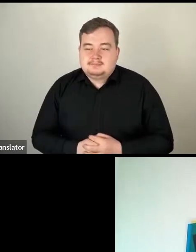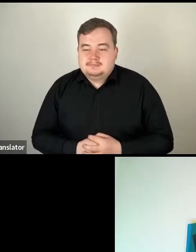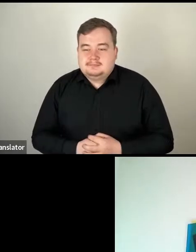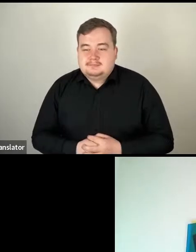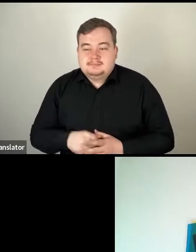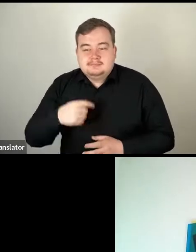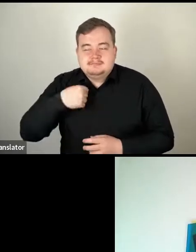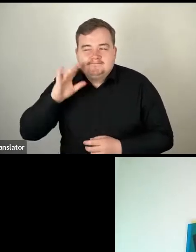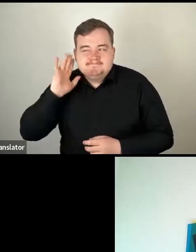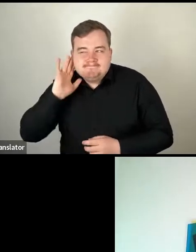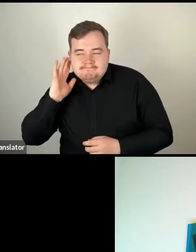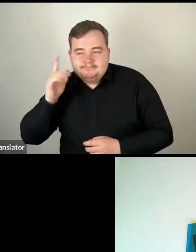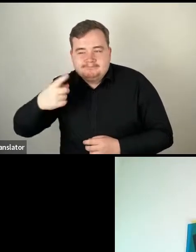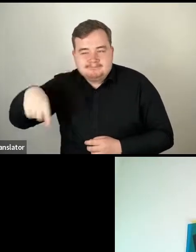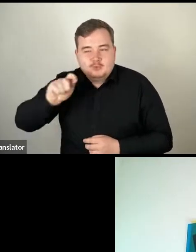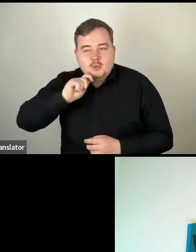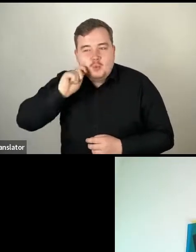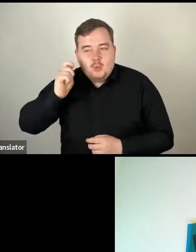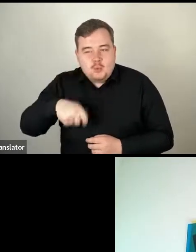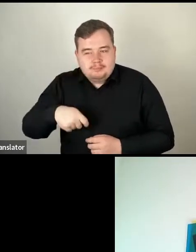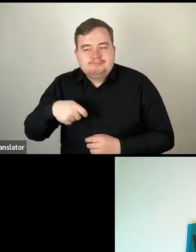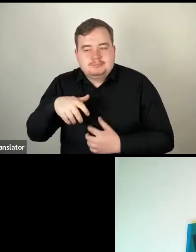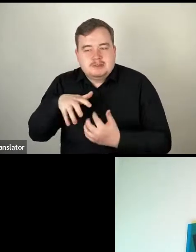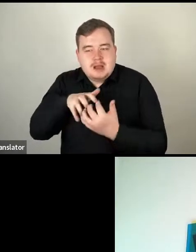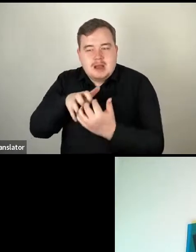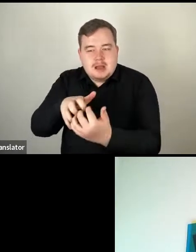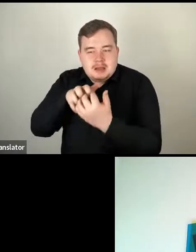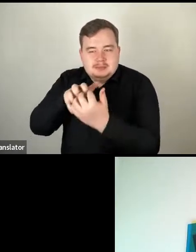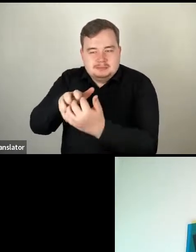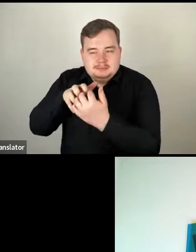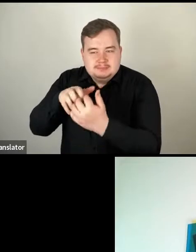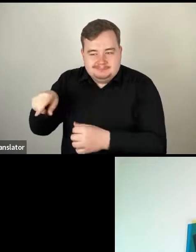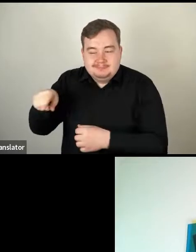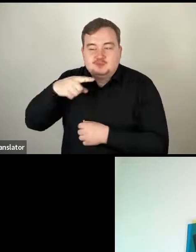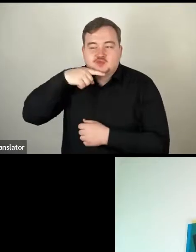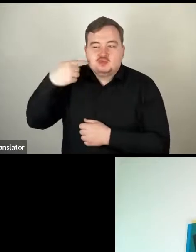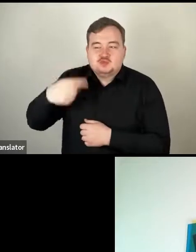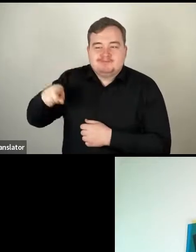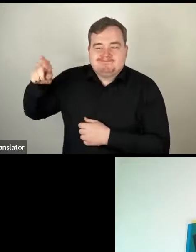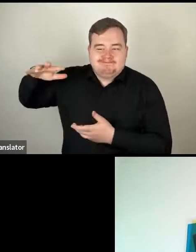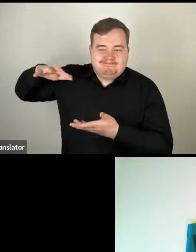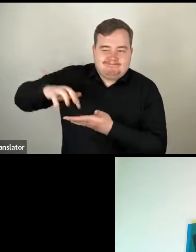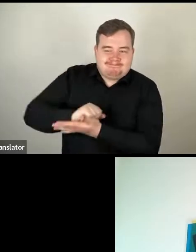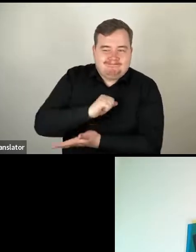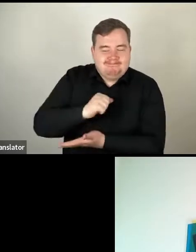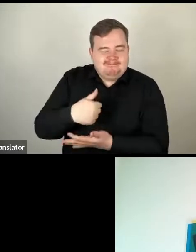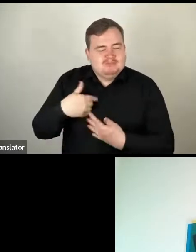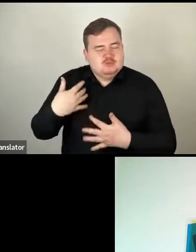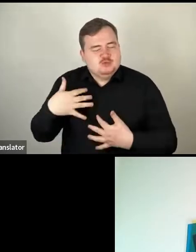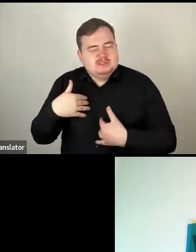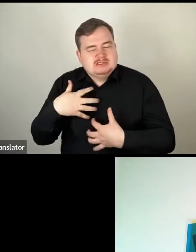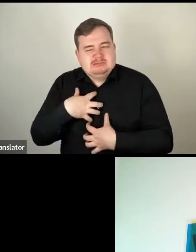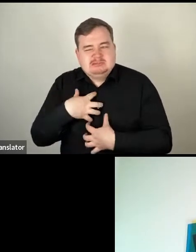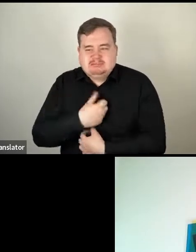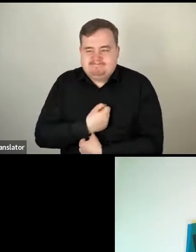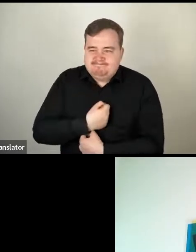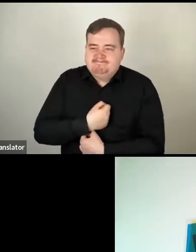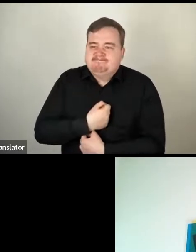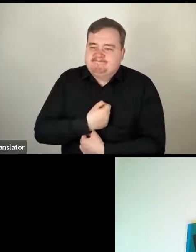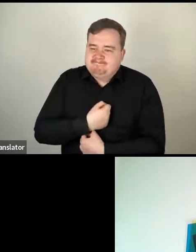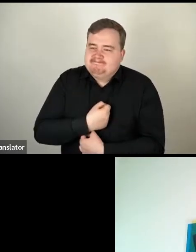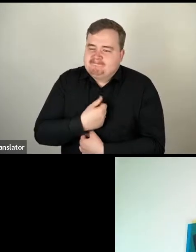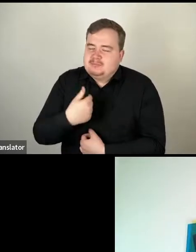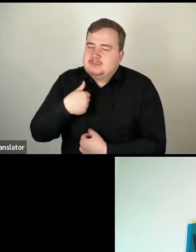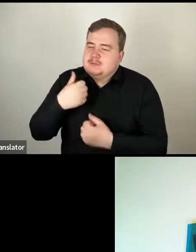Ukraine caused by the military attack by the Russian Federation, which has caused suffering of hundreds of thousands of civilians,